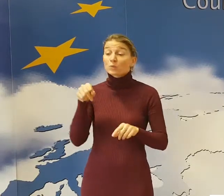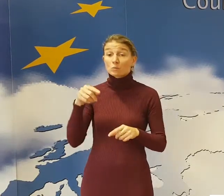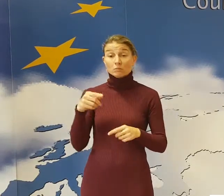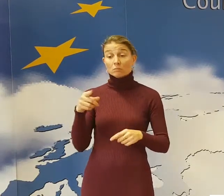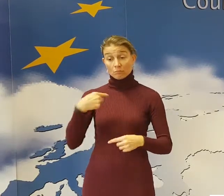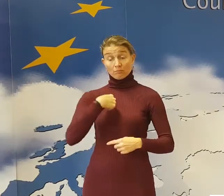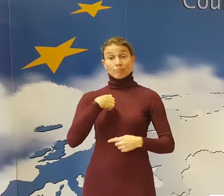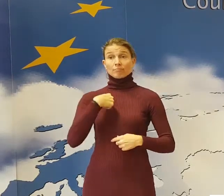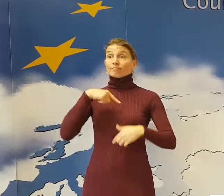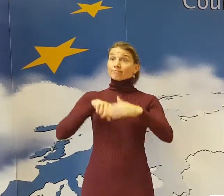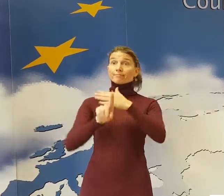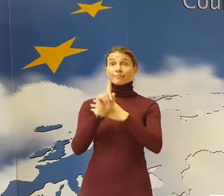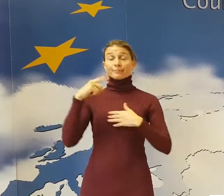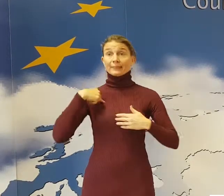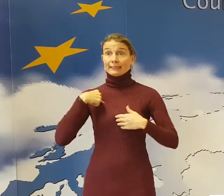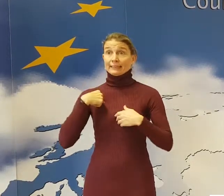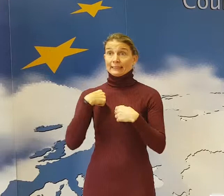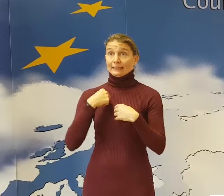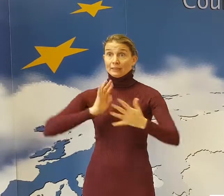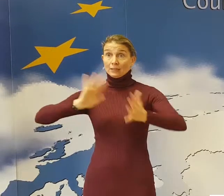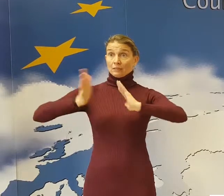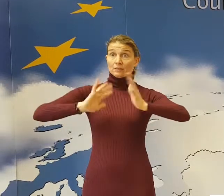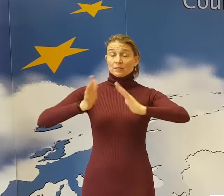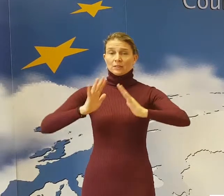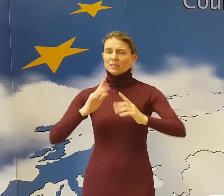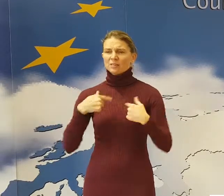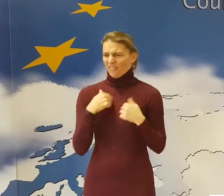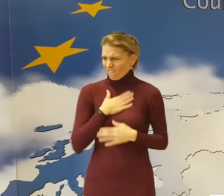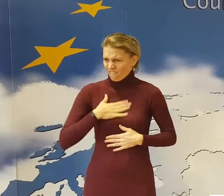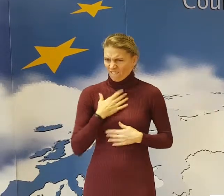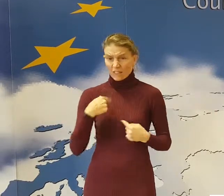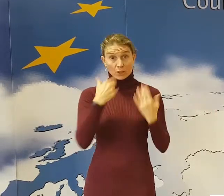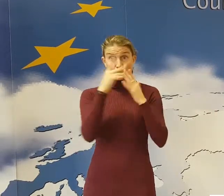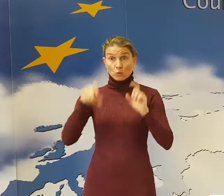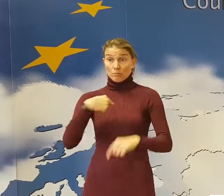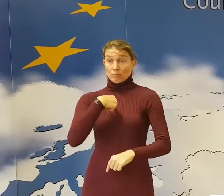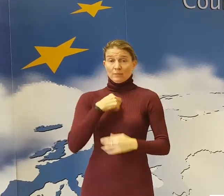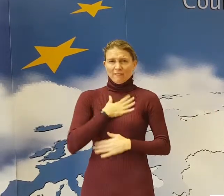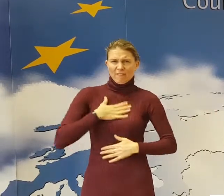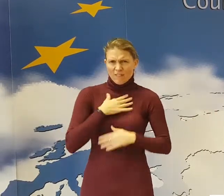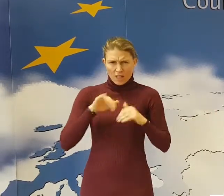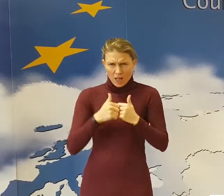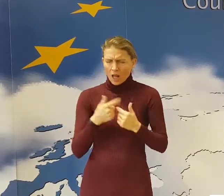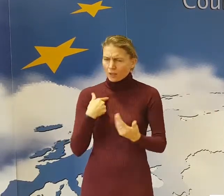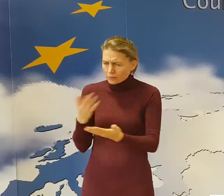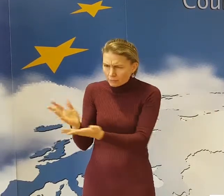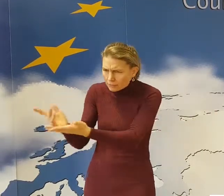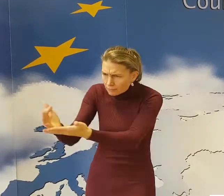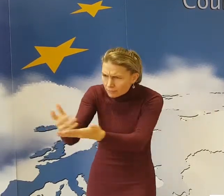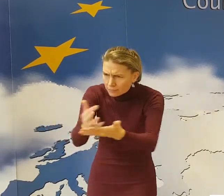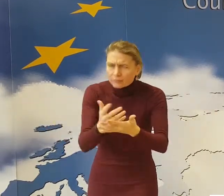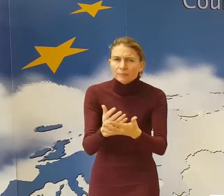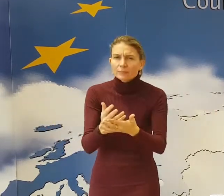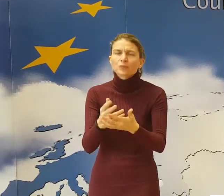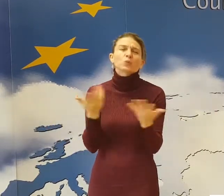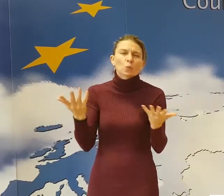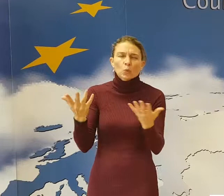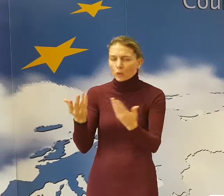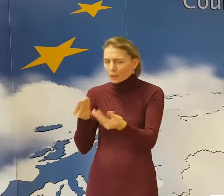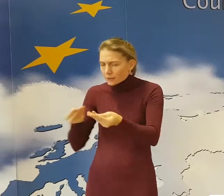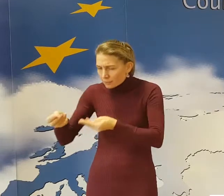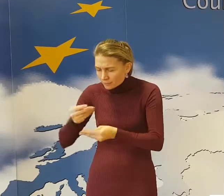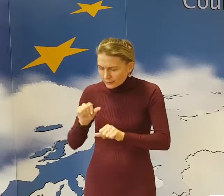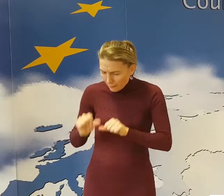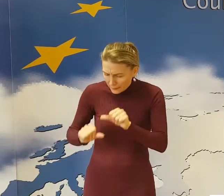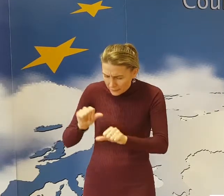you want to revise the test based on that feedback, on the results of your pilot study, make changes, conduct a main study